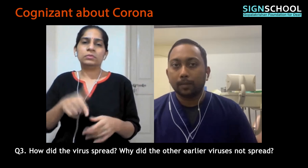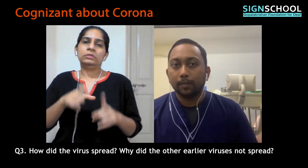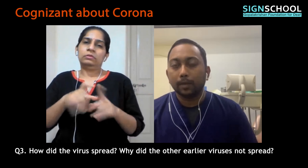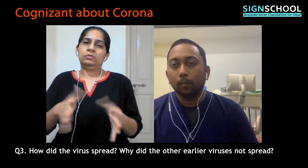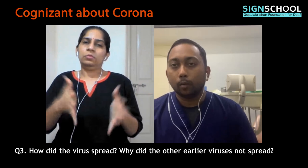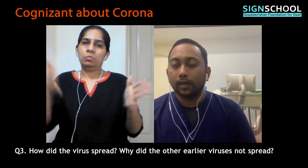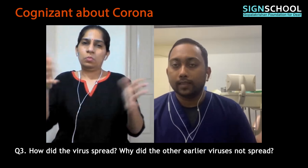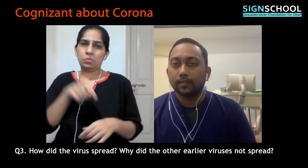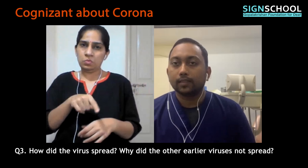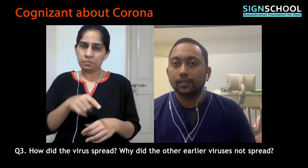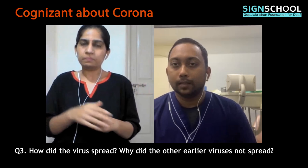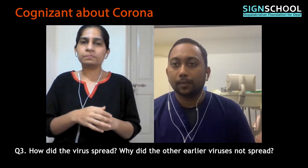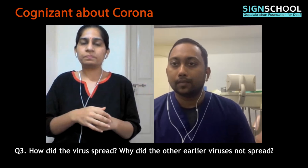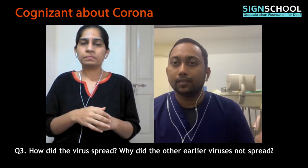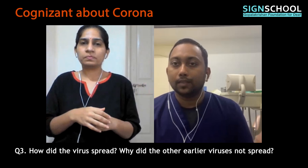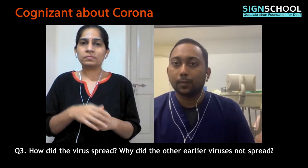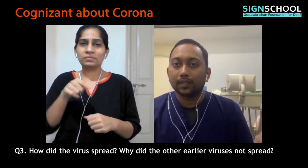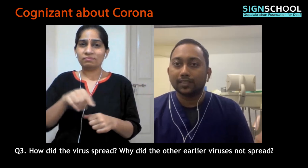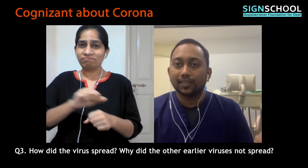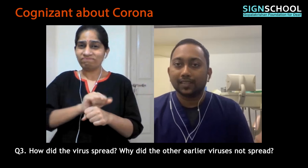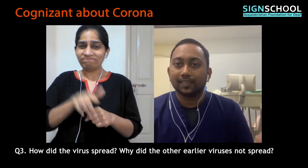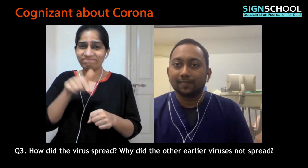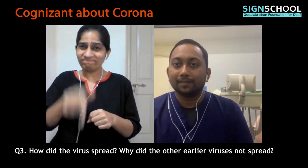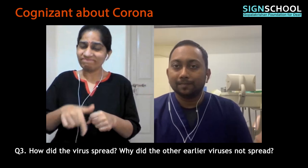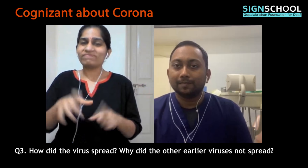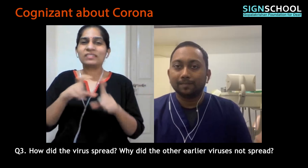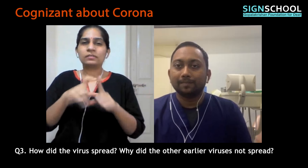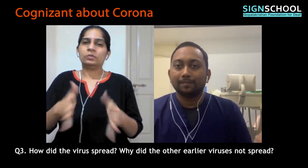the pandemic being more dangerous in the present situation.